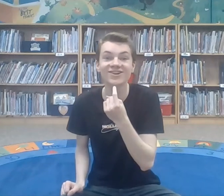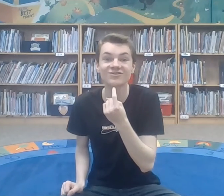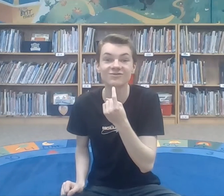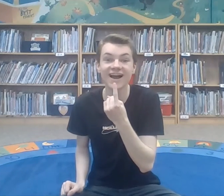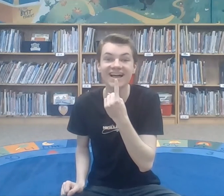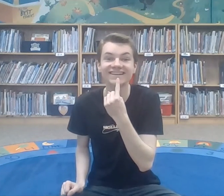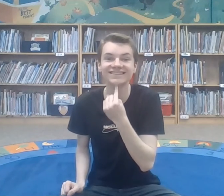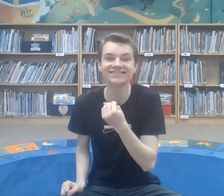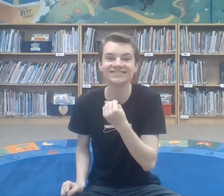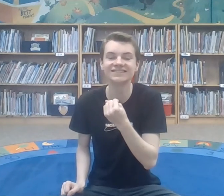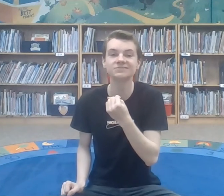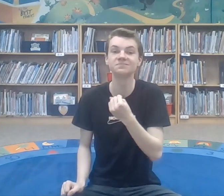Red.